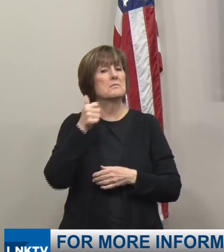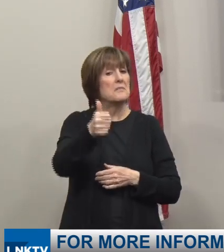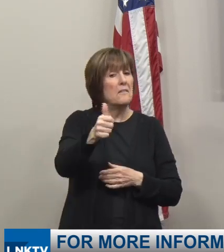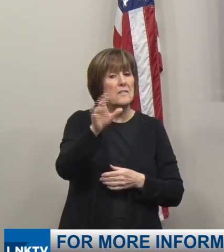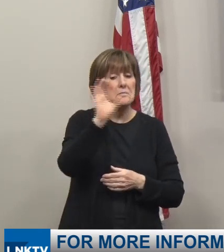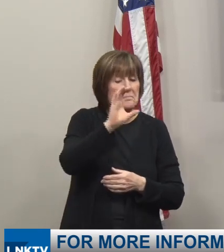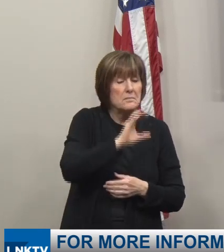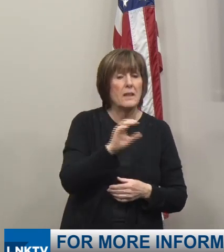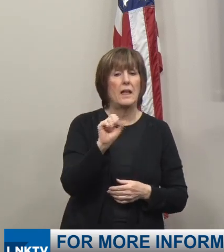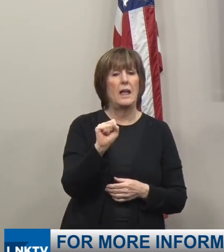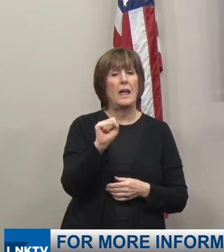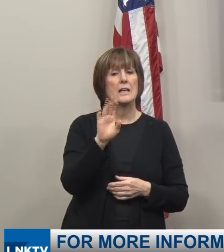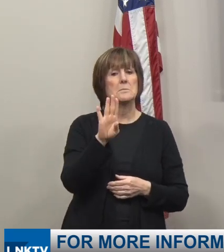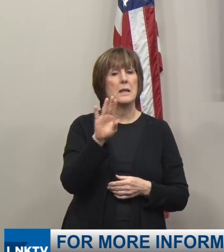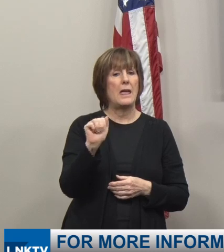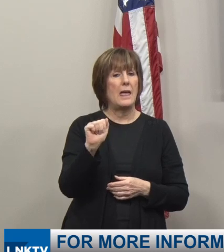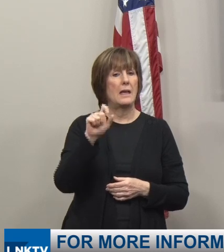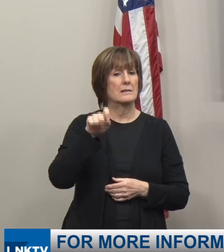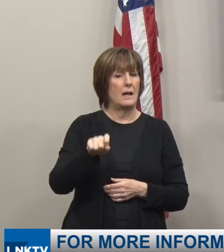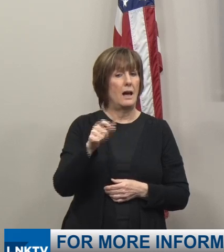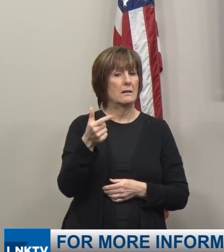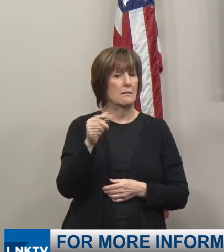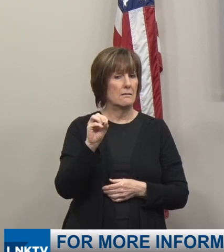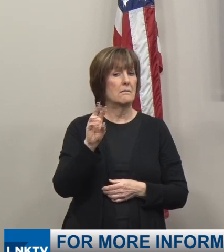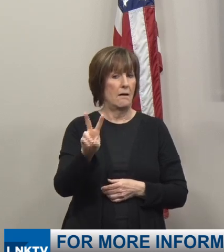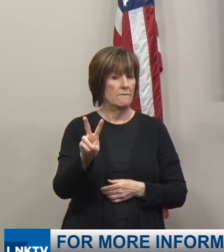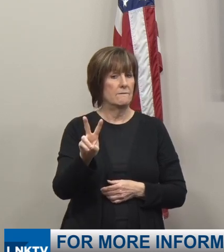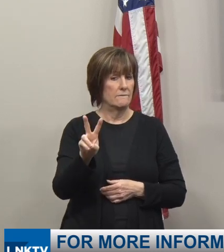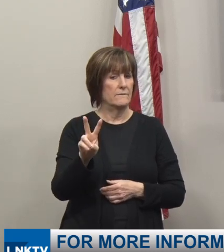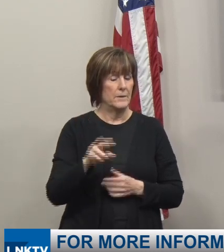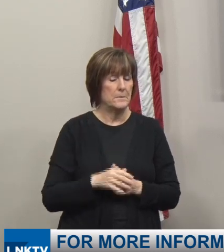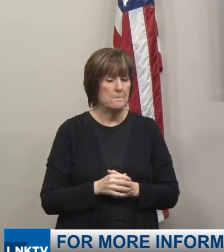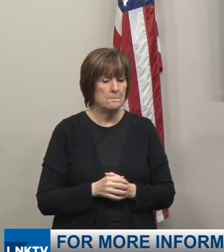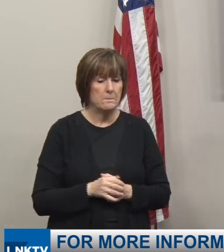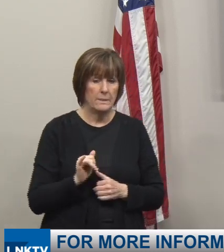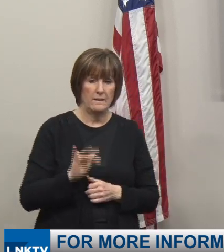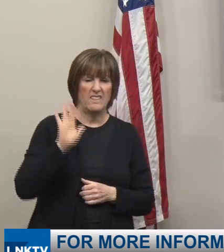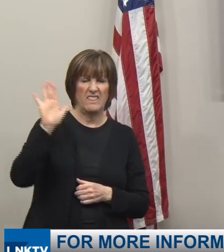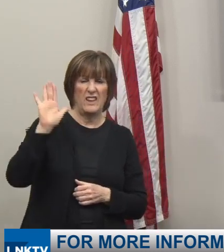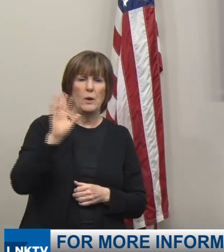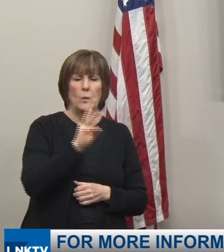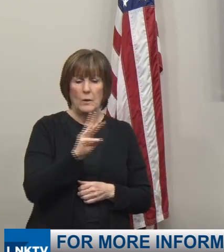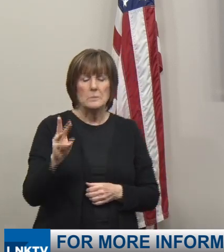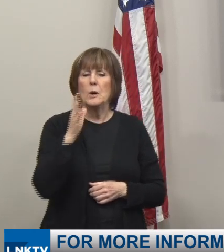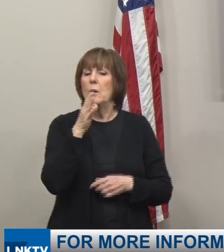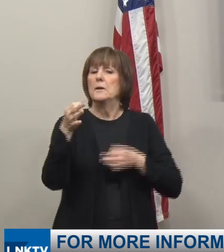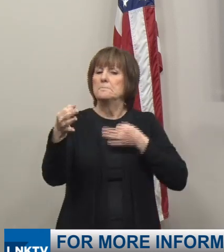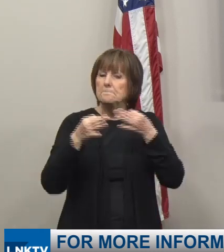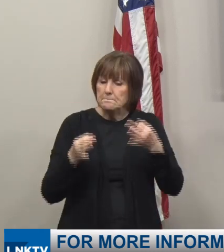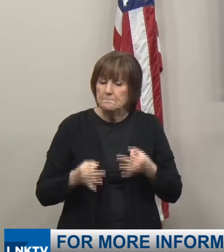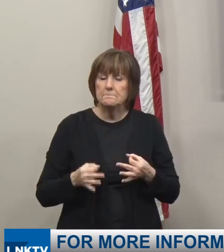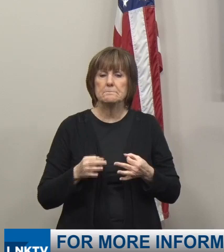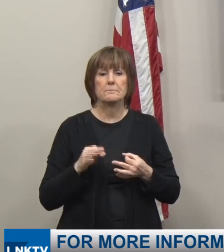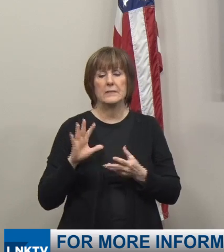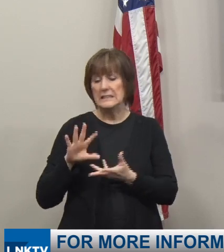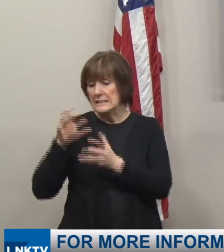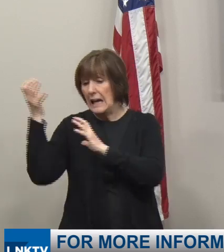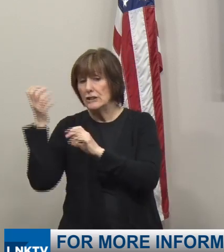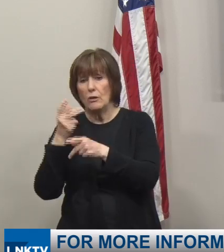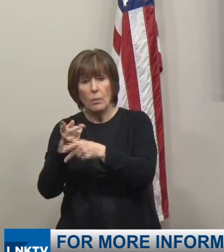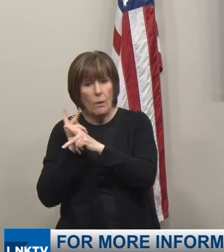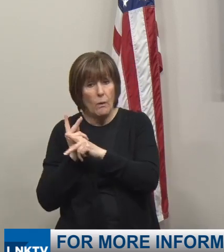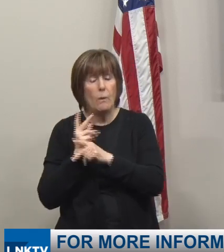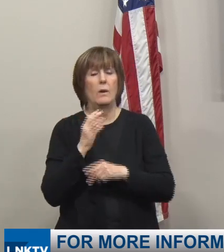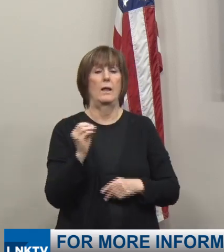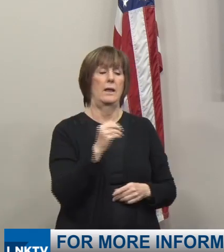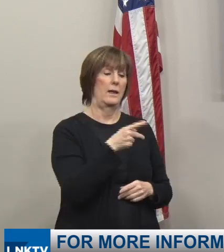leisure. SBA.gov, the Small Business Administration's website. It'll walk you through both the disaster loan and the